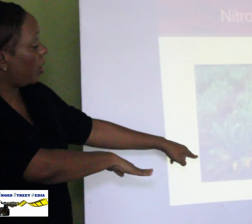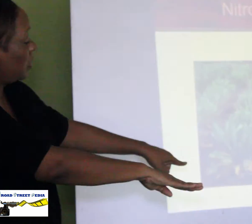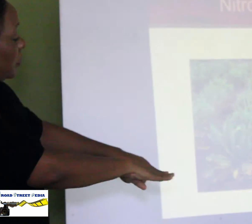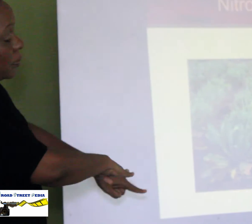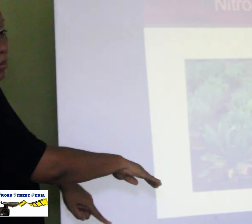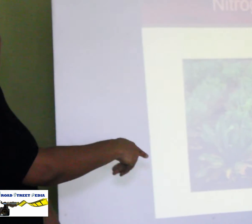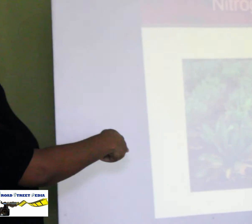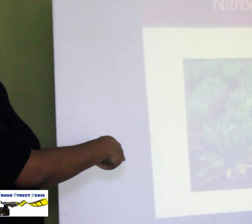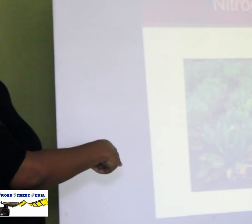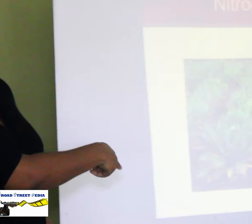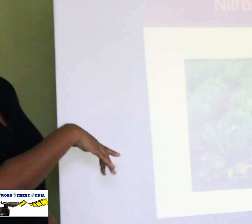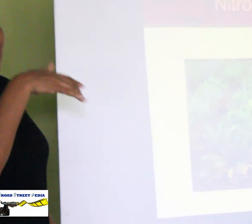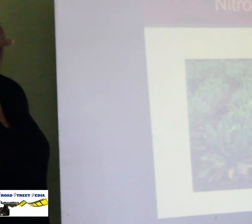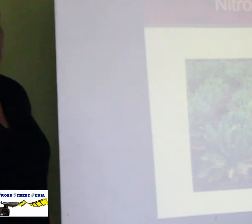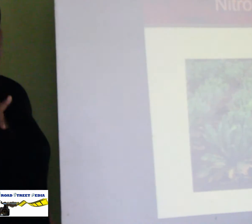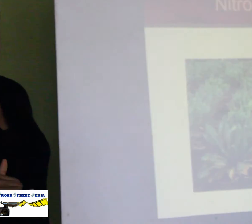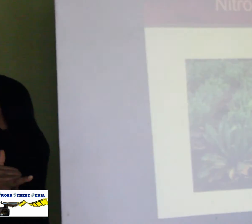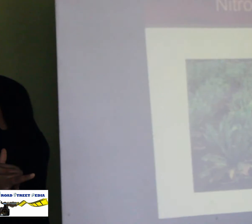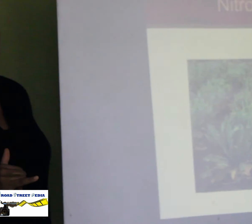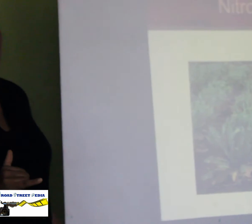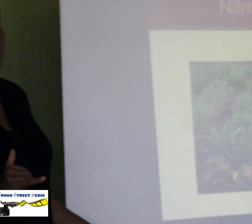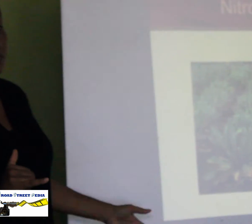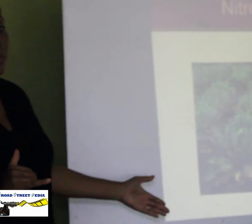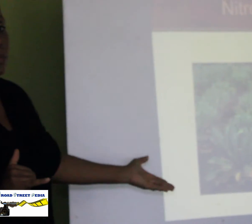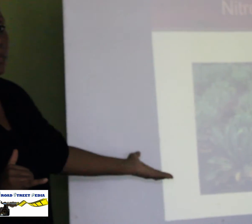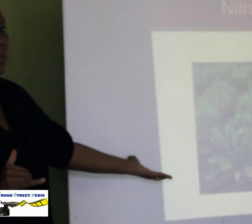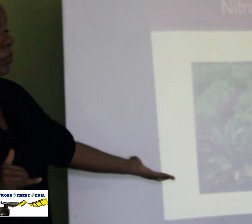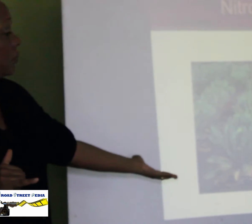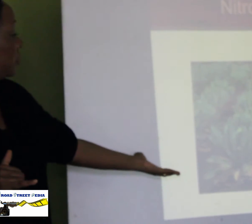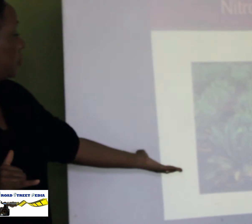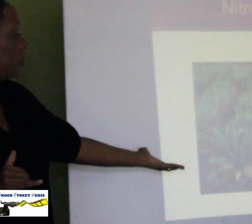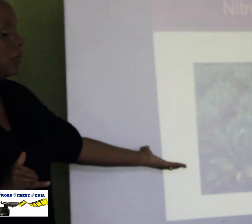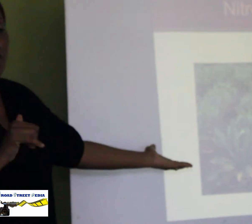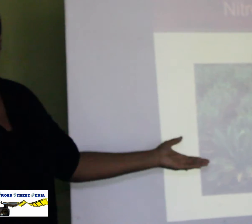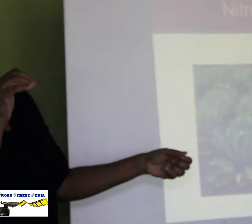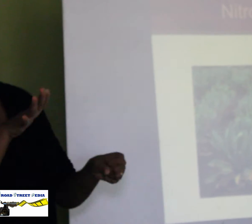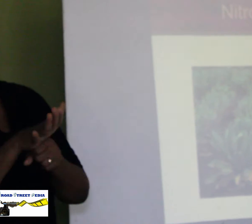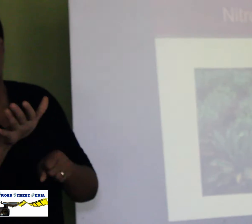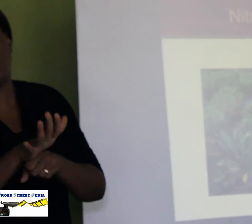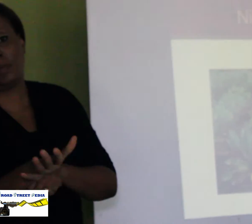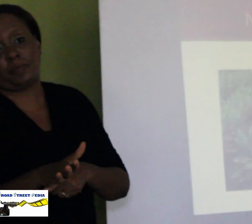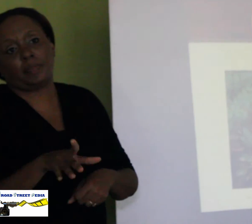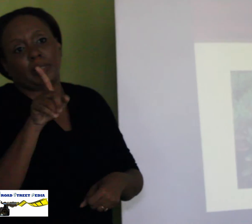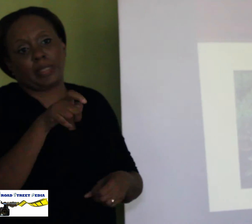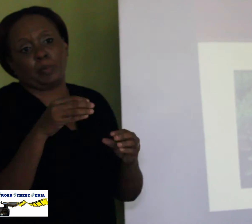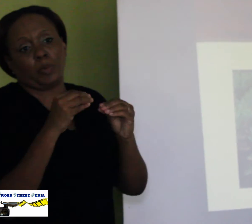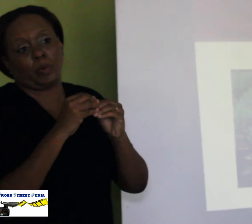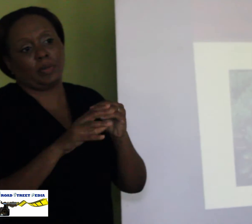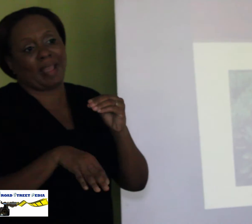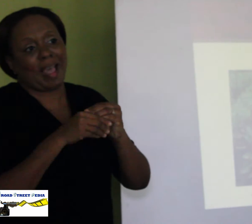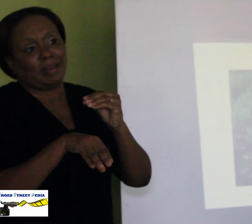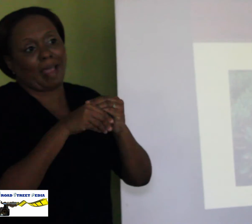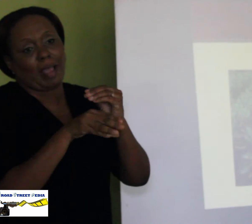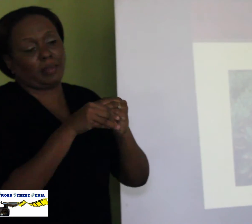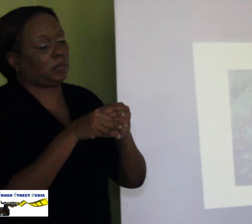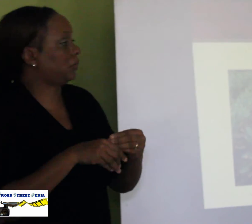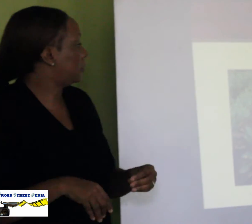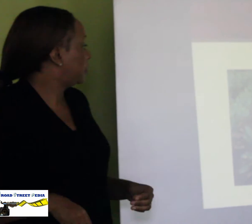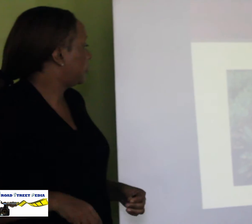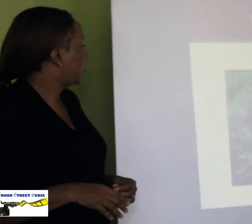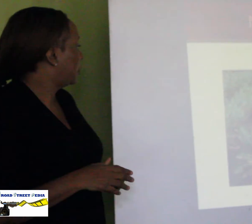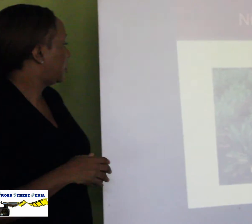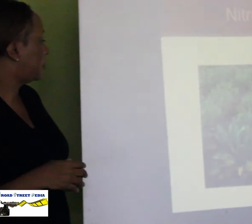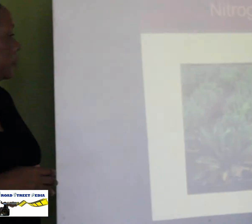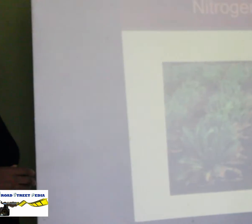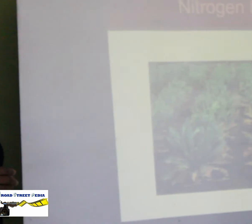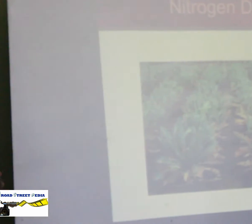the leaves are looking yellow, right? So you will know that it's lacking nitrogen. Also, the new leaves, what